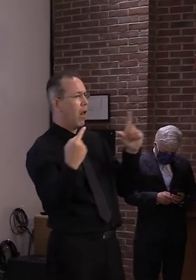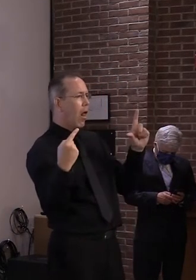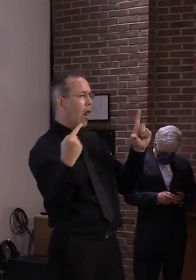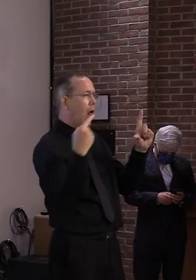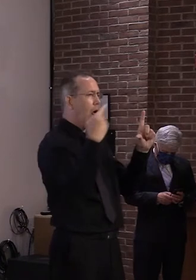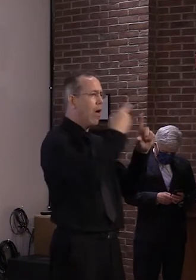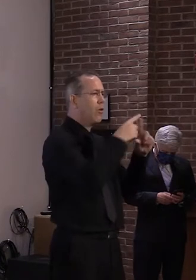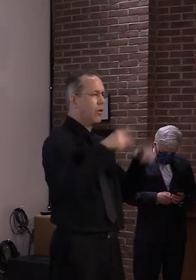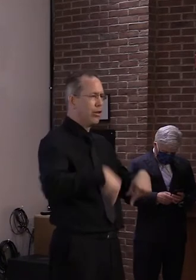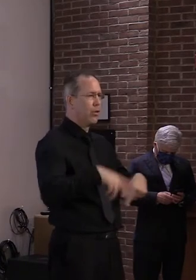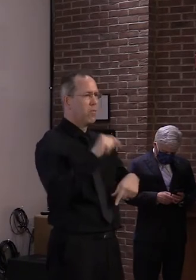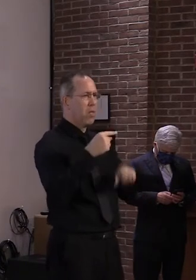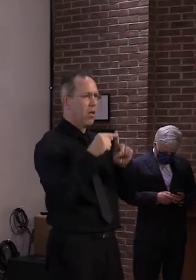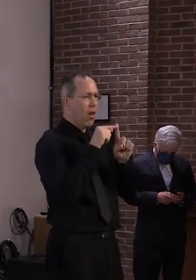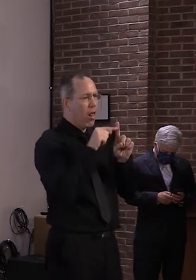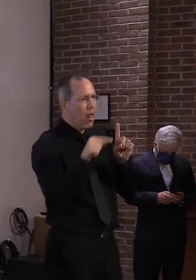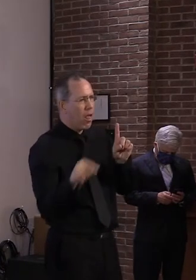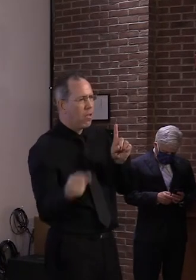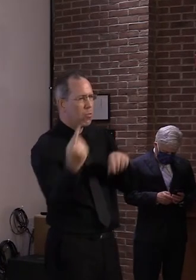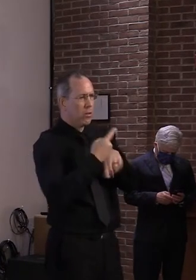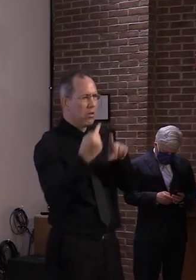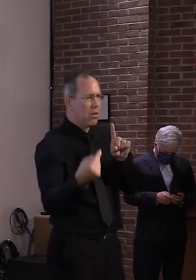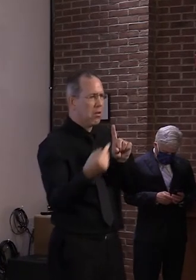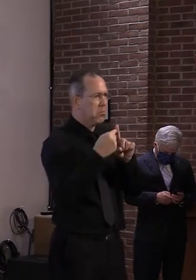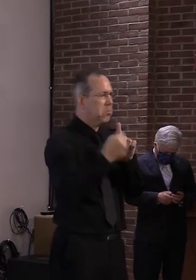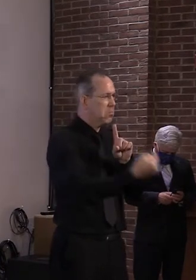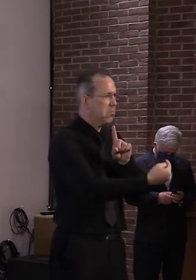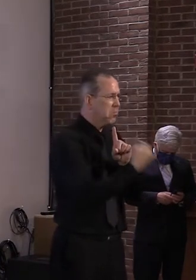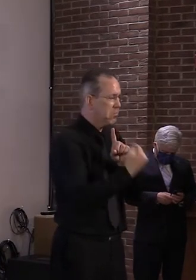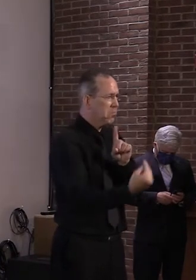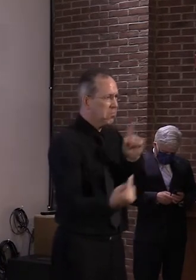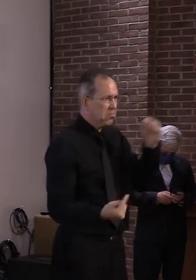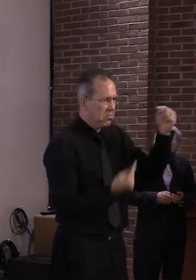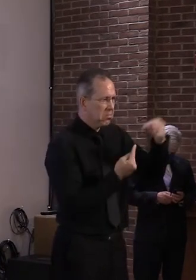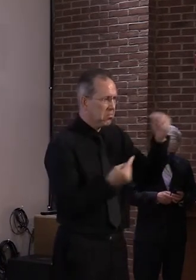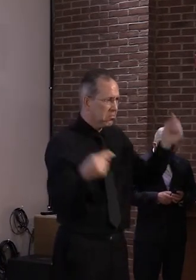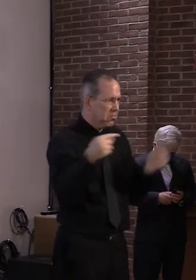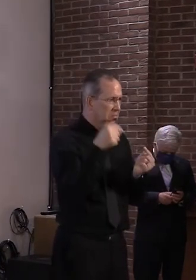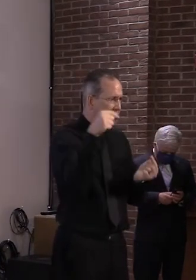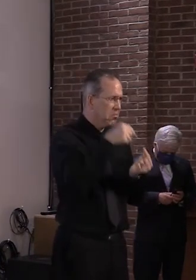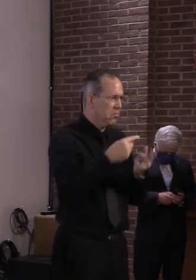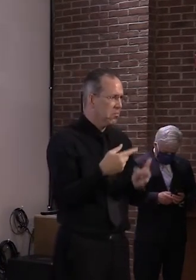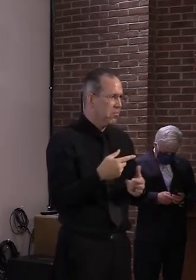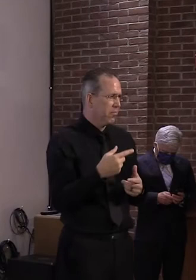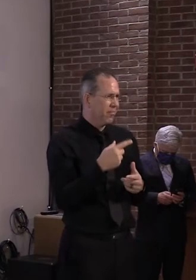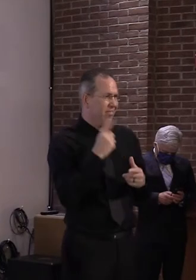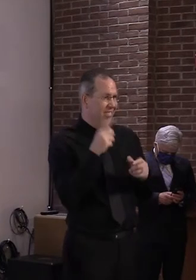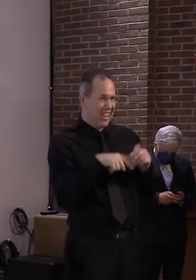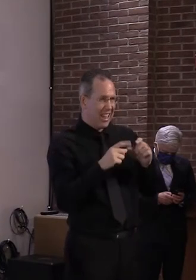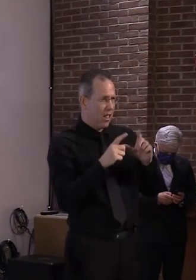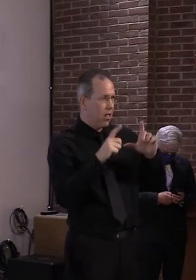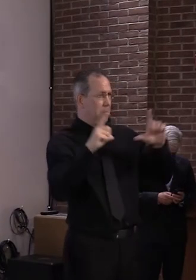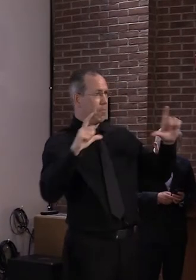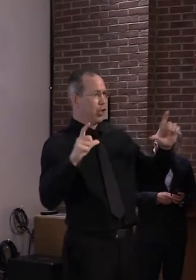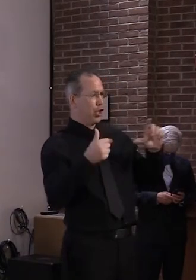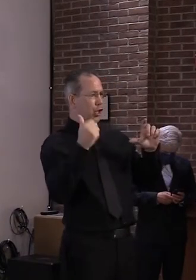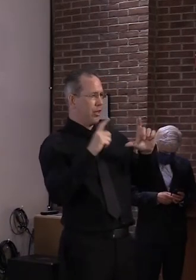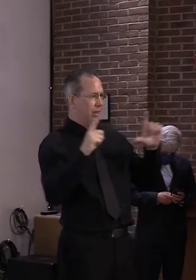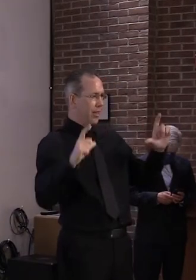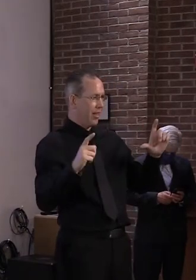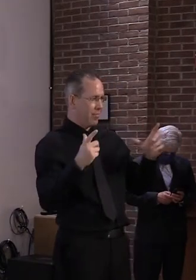Yeah, at this point, I can't see it expanding too much more because that's about a